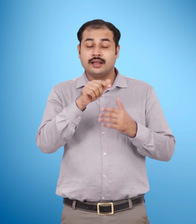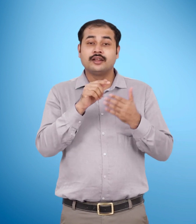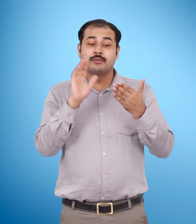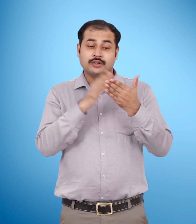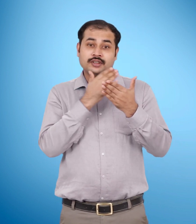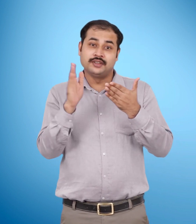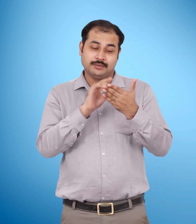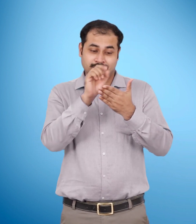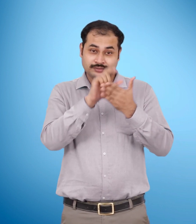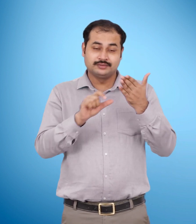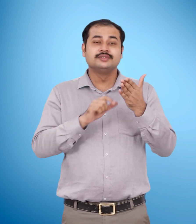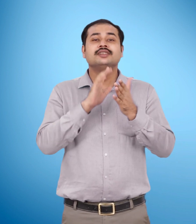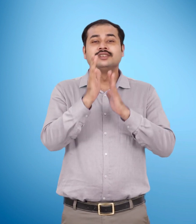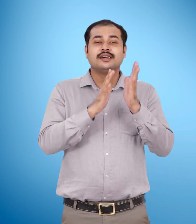Sing and enjoy this poem.